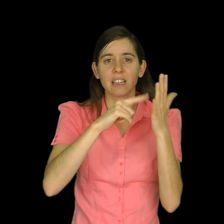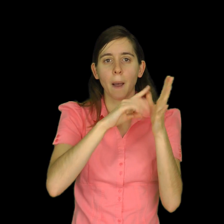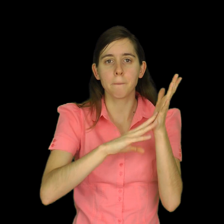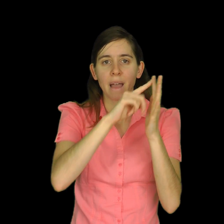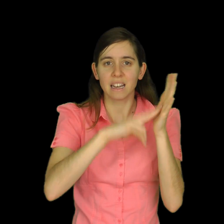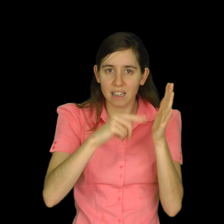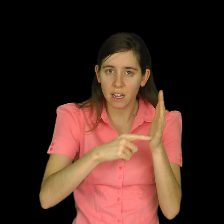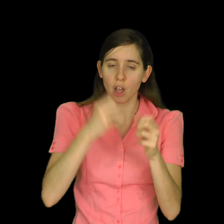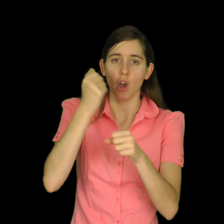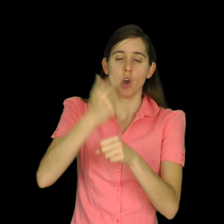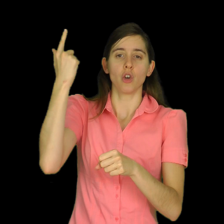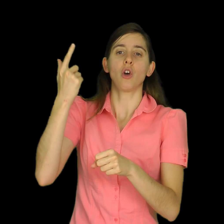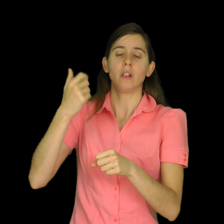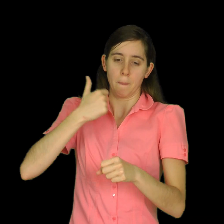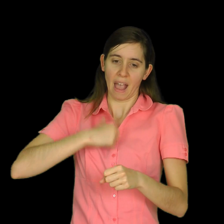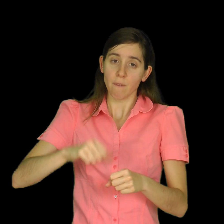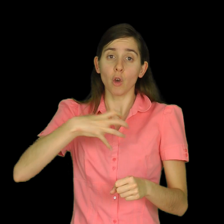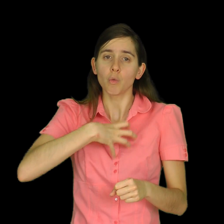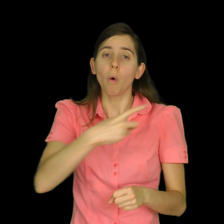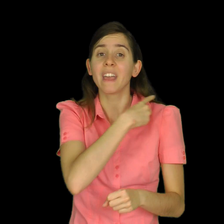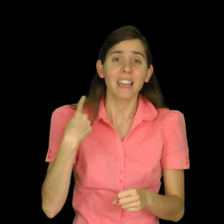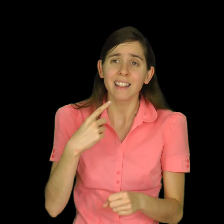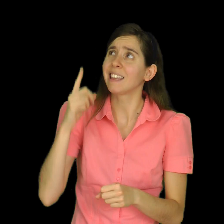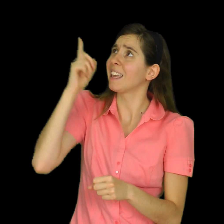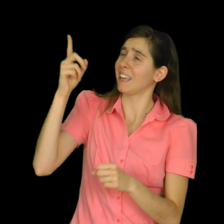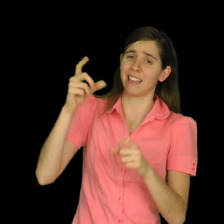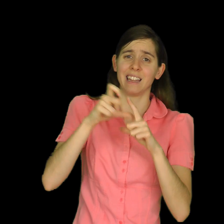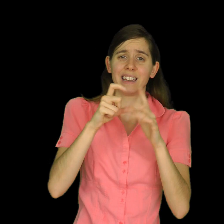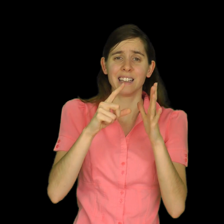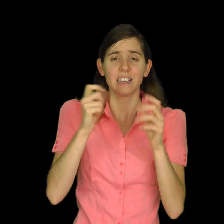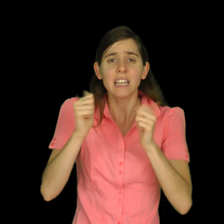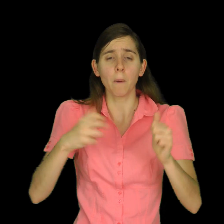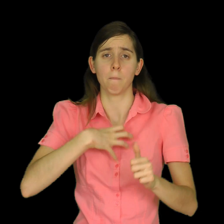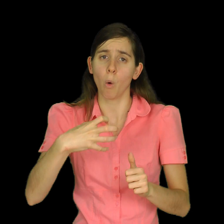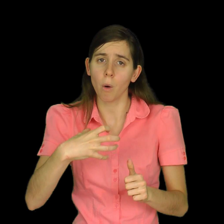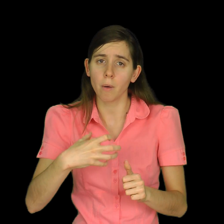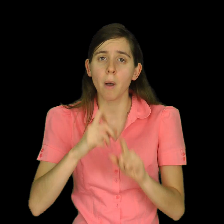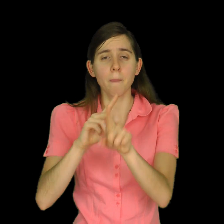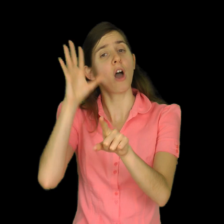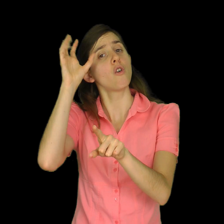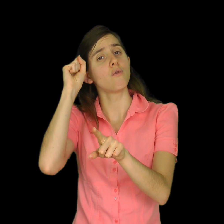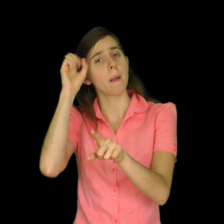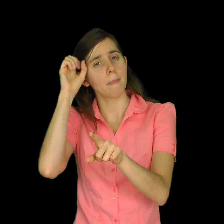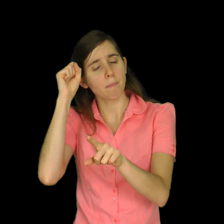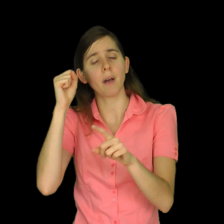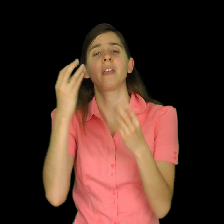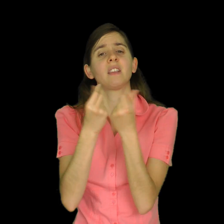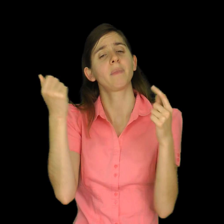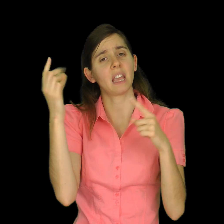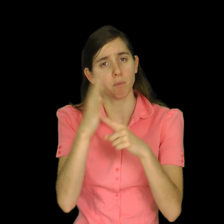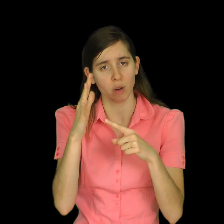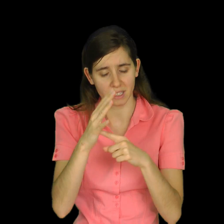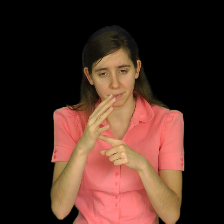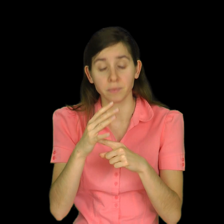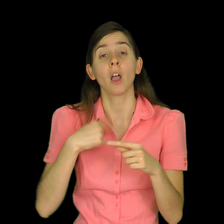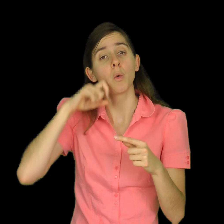people. It's not like that's all He did. But here's another very important point. Remember this, and you won't think that God is an ogre. I'm